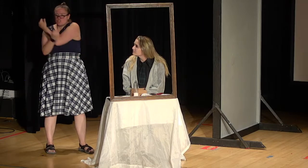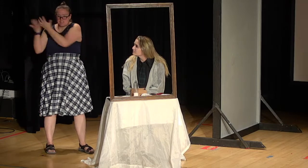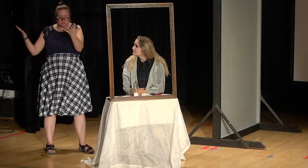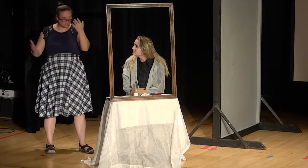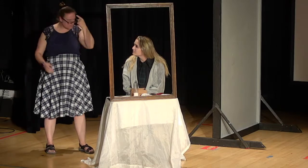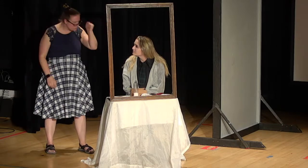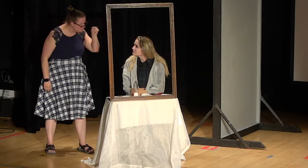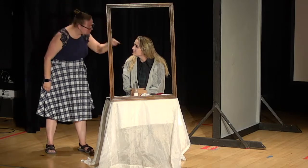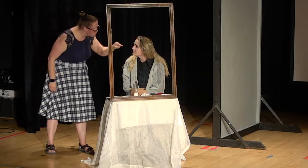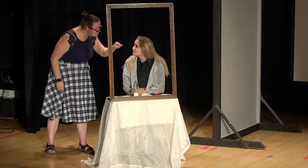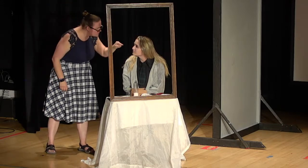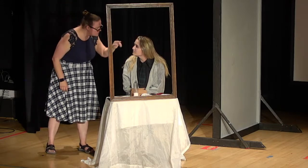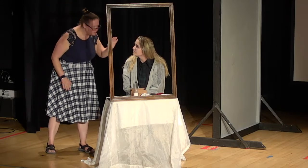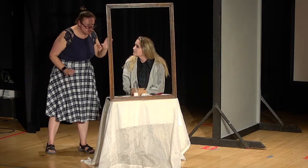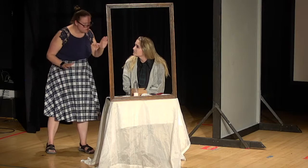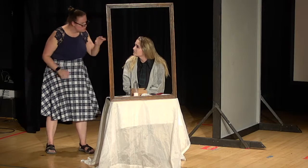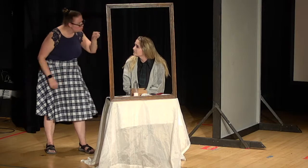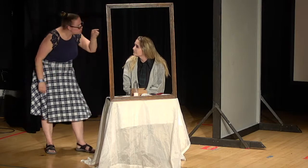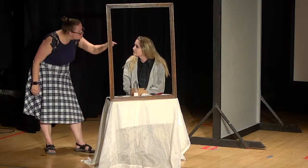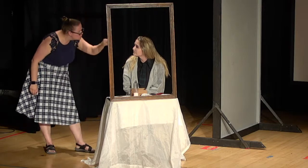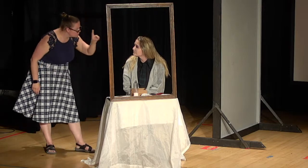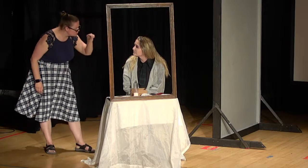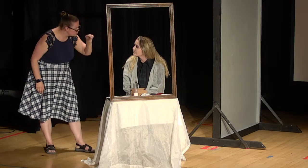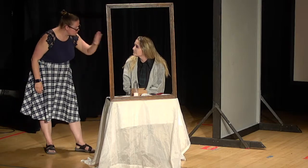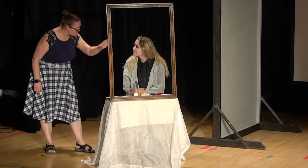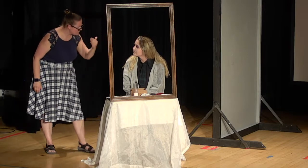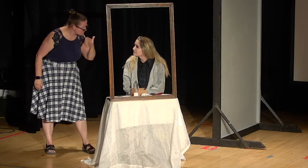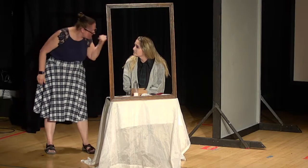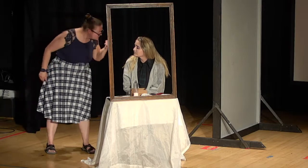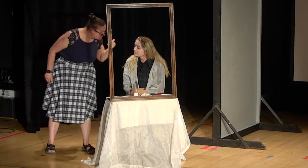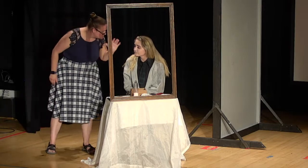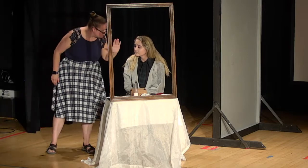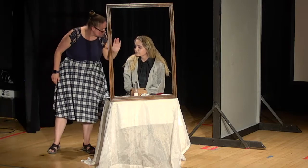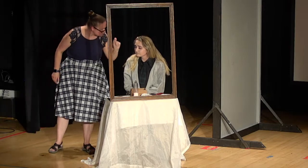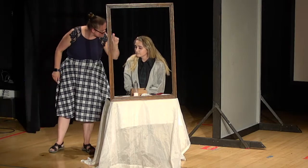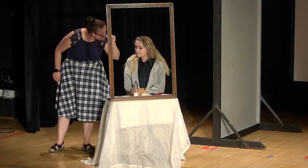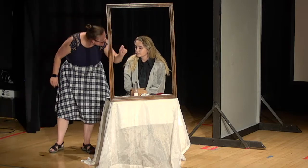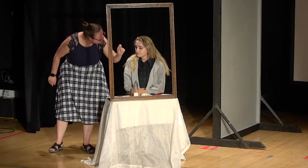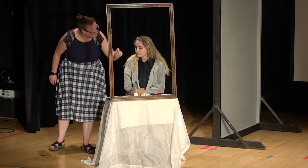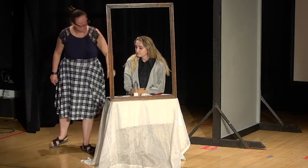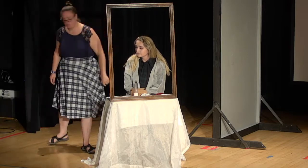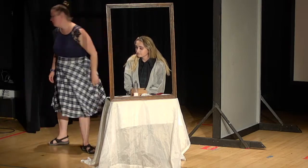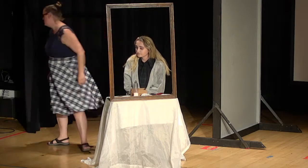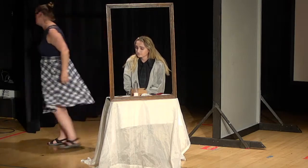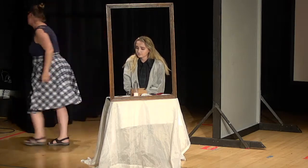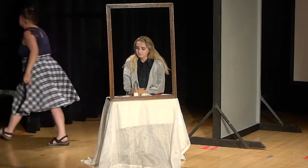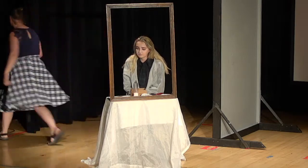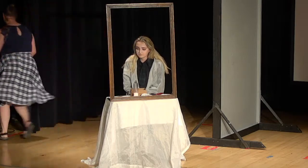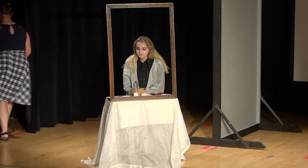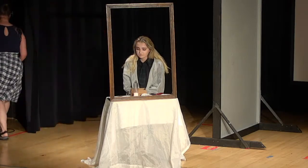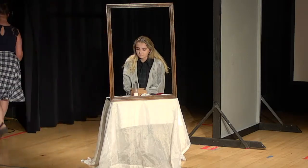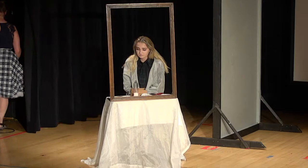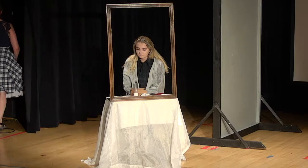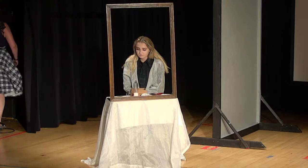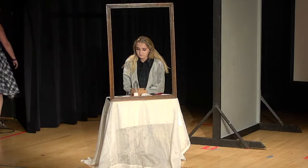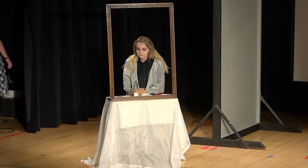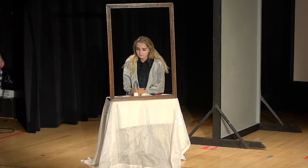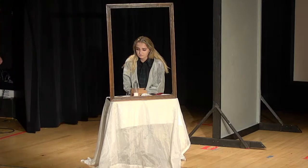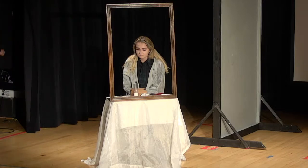everything just for you. You do your best. Mom walks off stage.